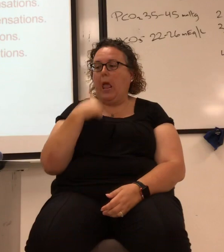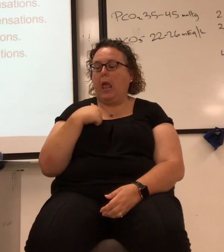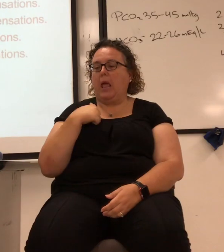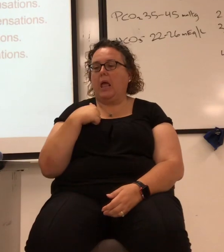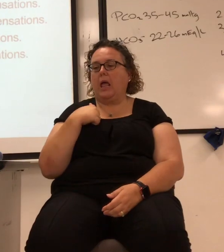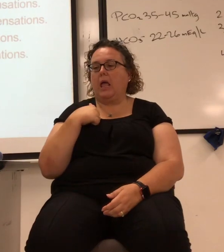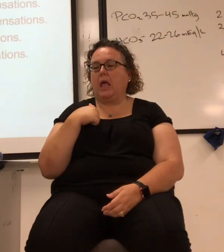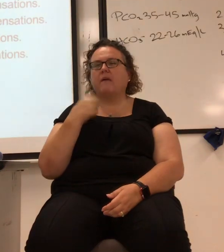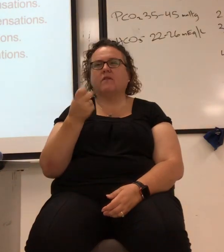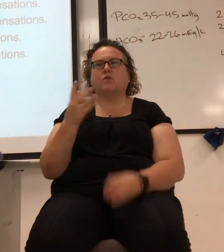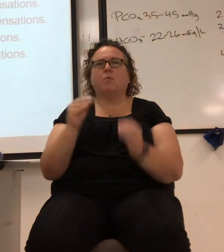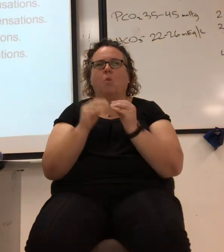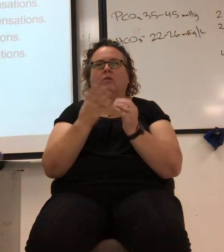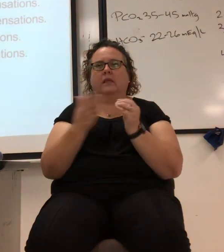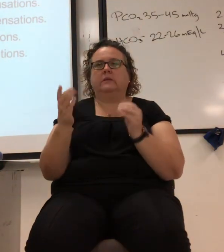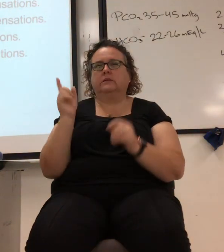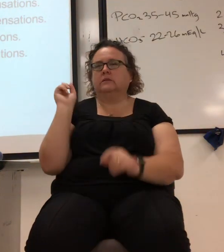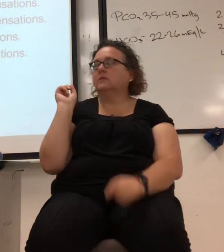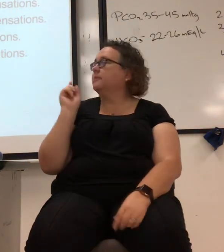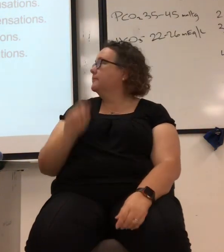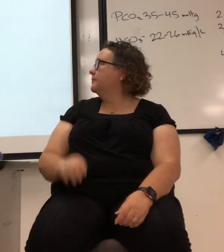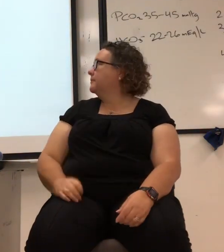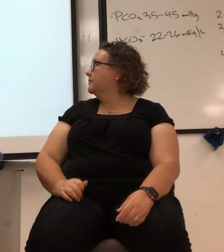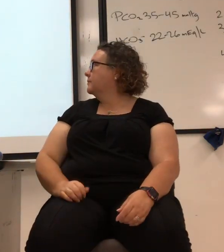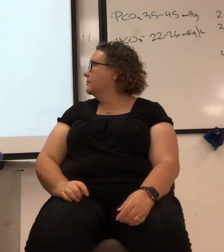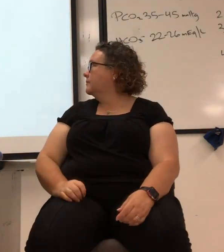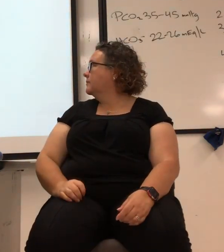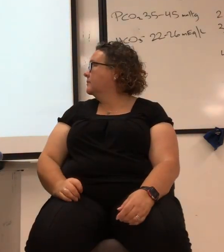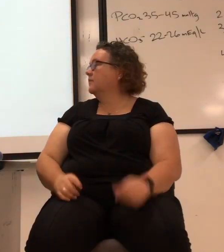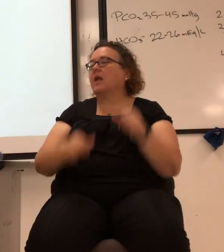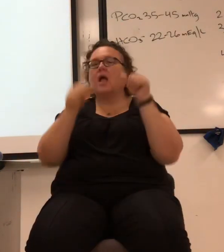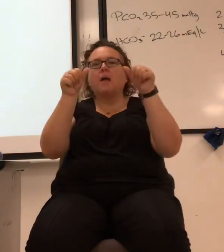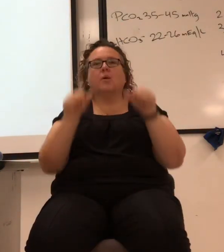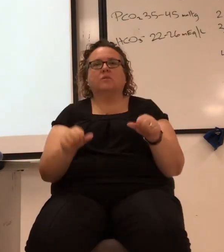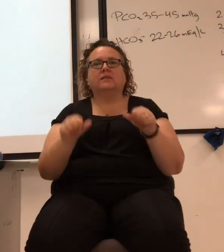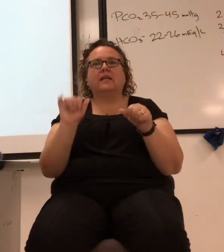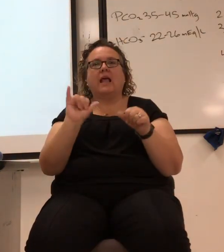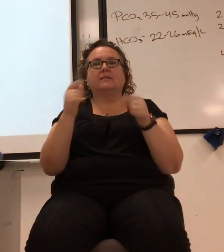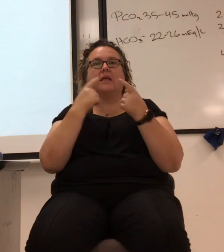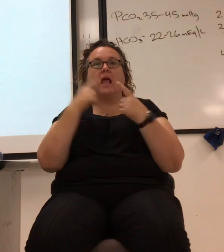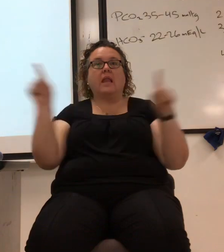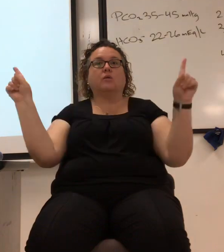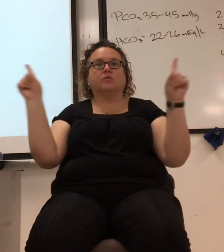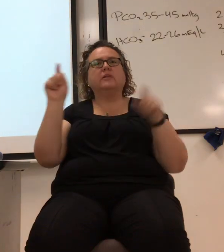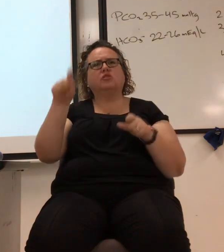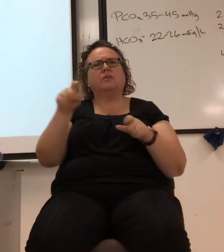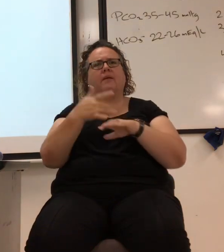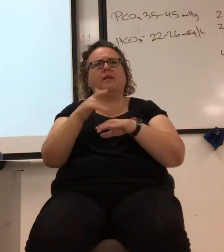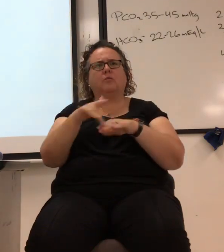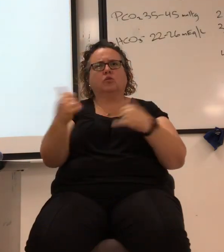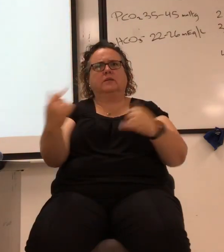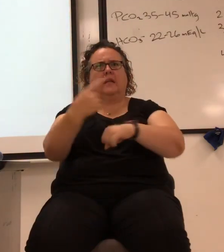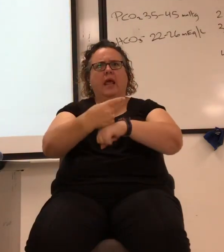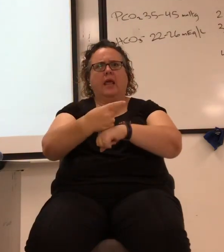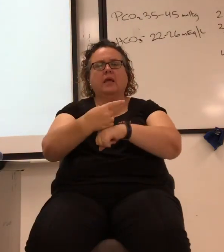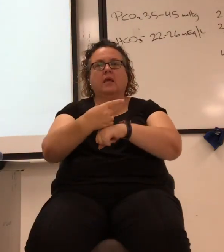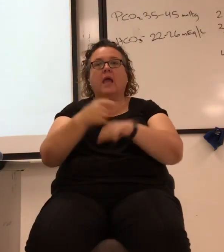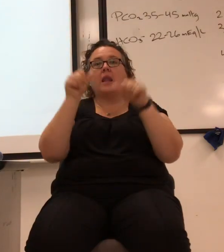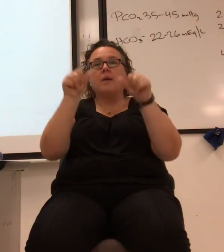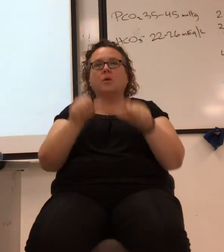I'll put 4 more up here, and I'll kind of cover the answers, and after you finish your sheet kidney dissection, if you want to just hang around